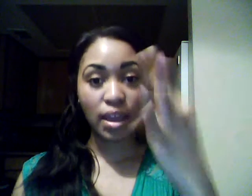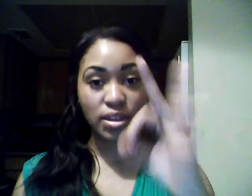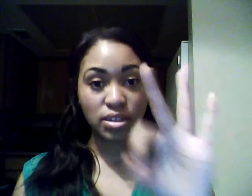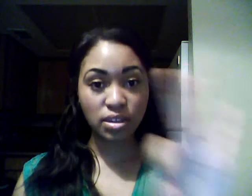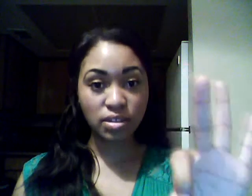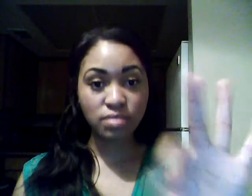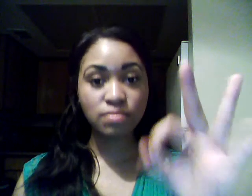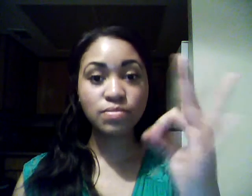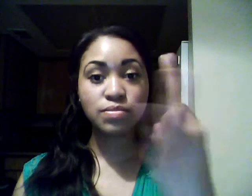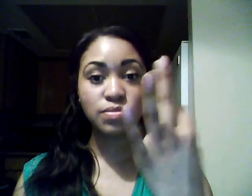19,